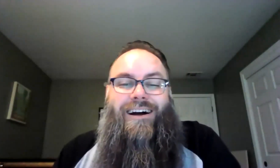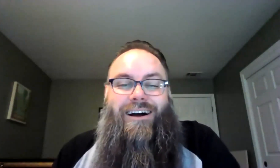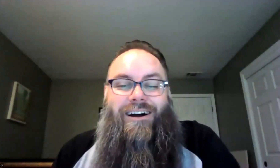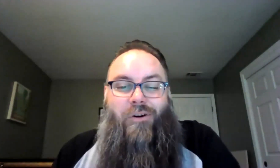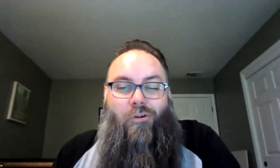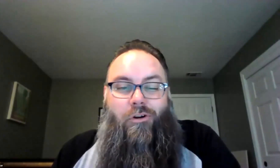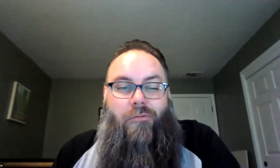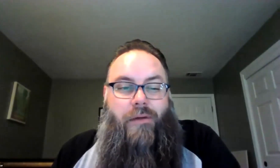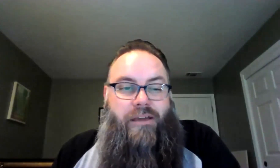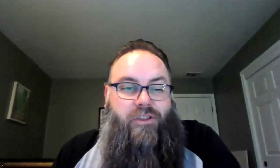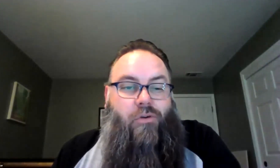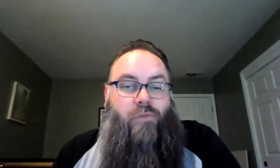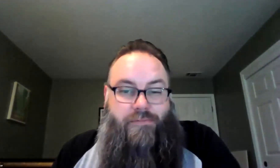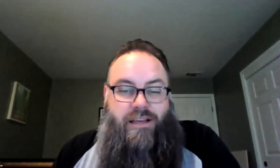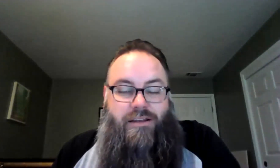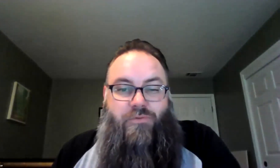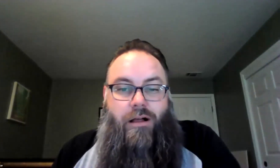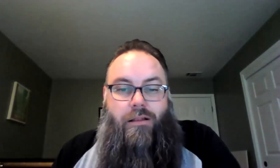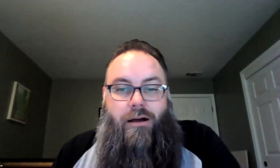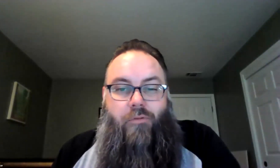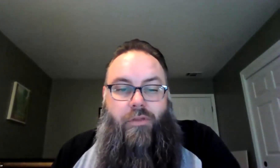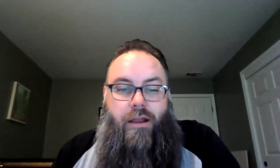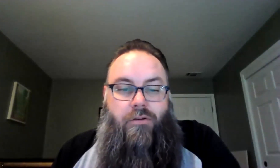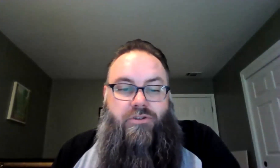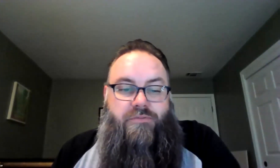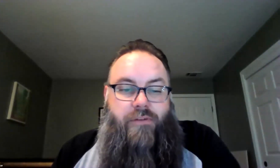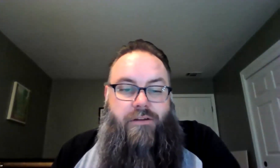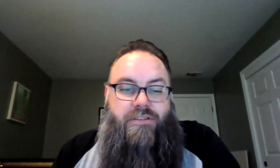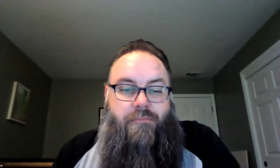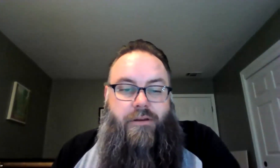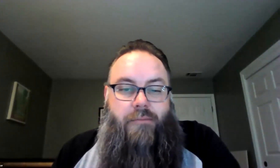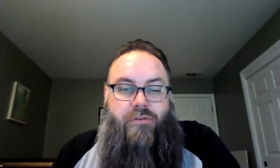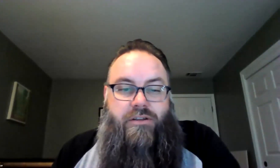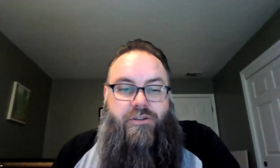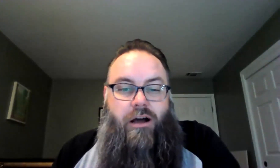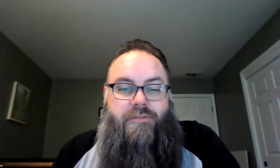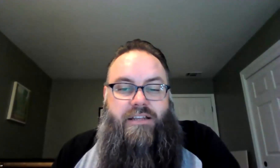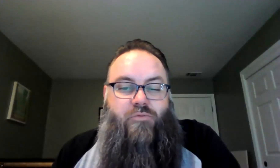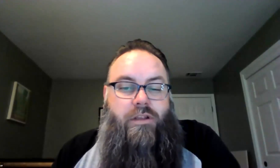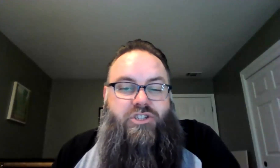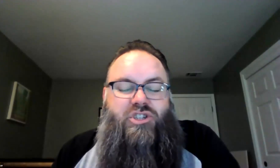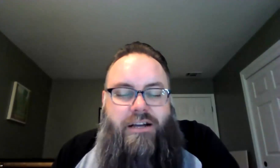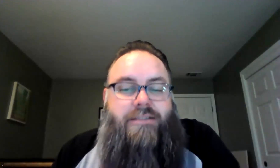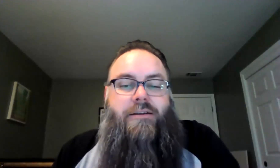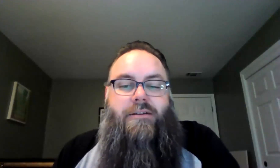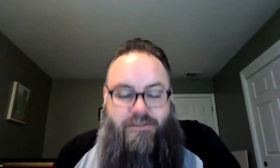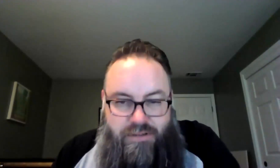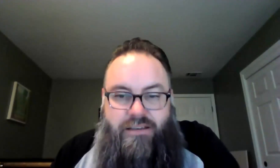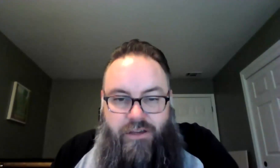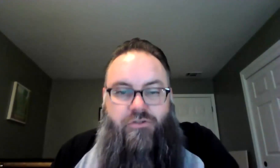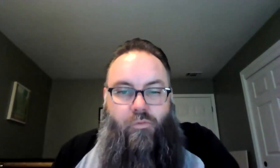website or maybe having their own website as well, where their service providers can post their jobs. And it's really